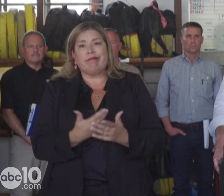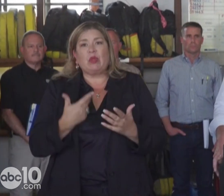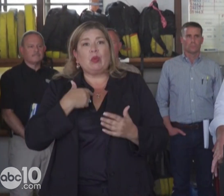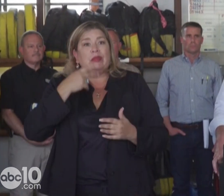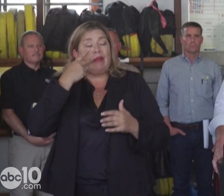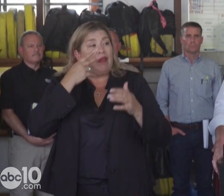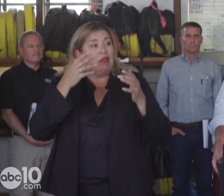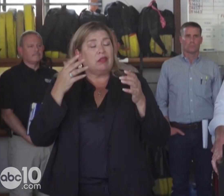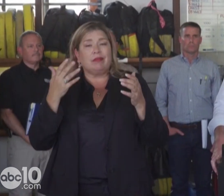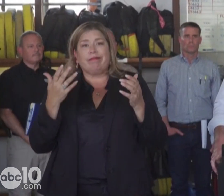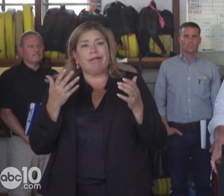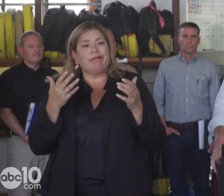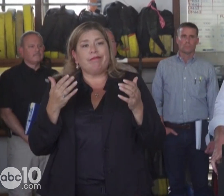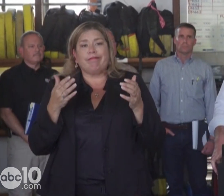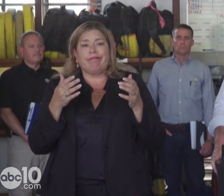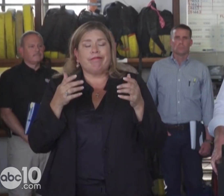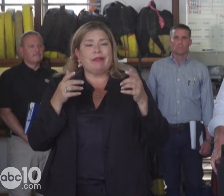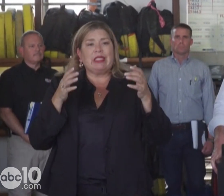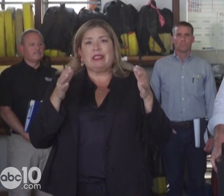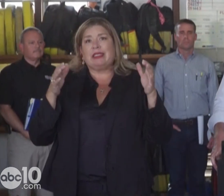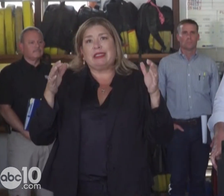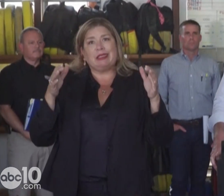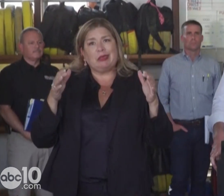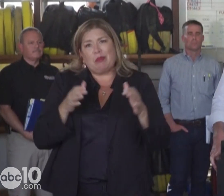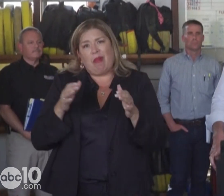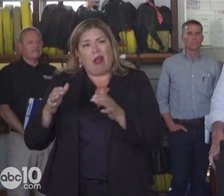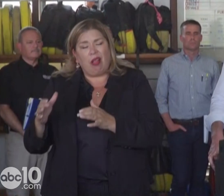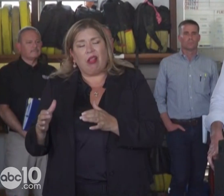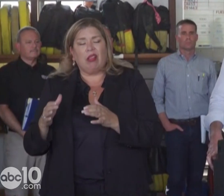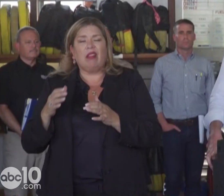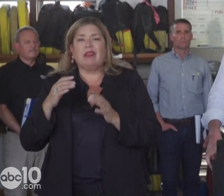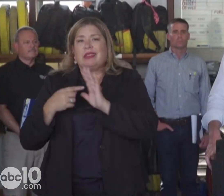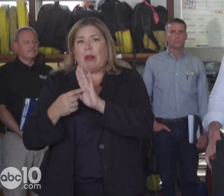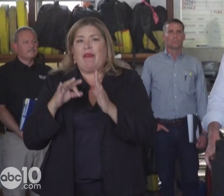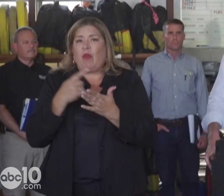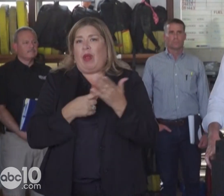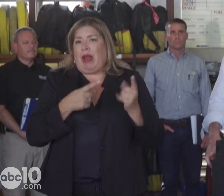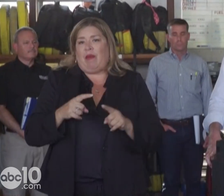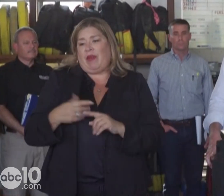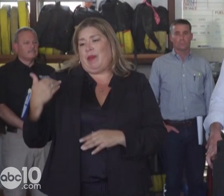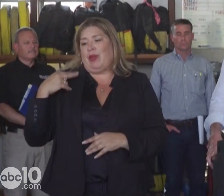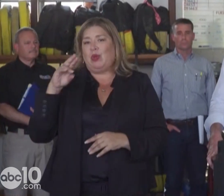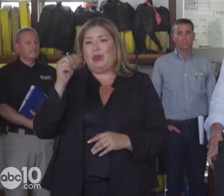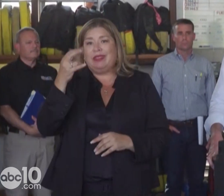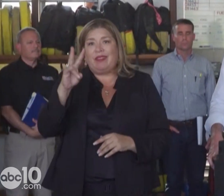smaller versions of what has become all too familiar up here from 17 and 18.